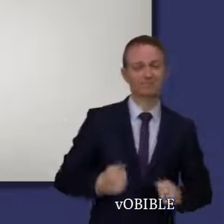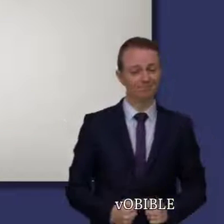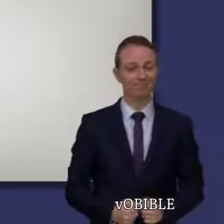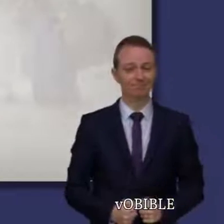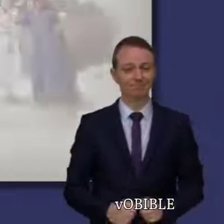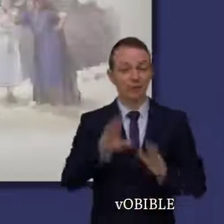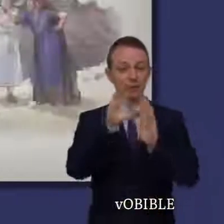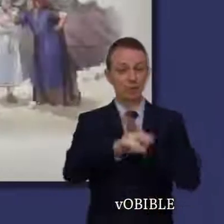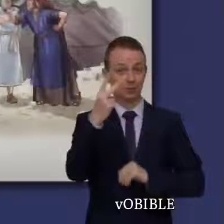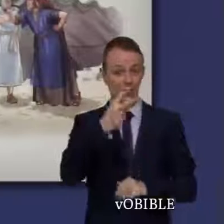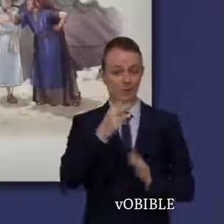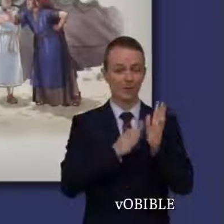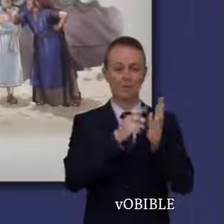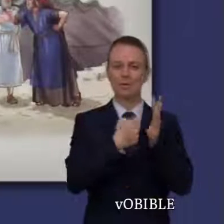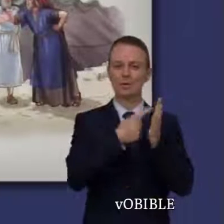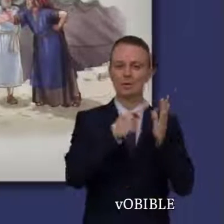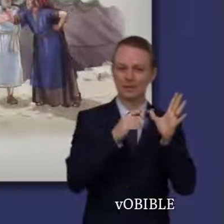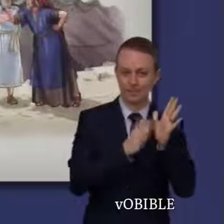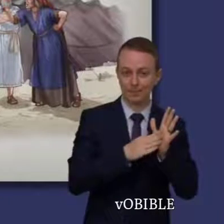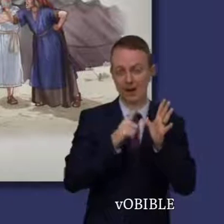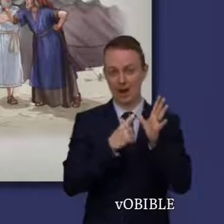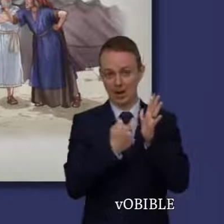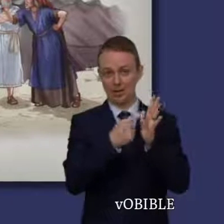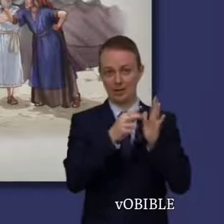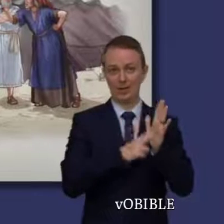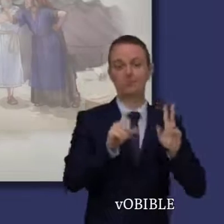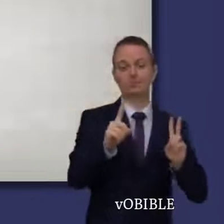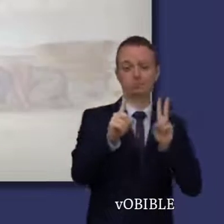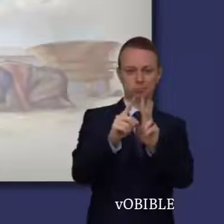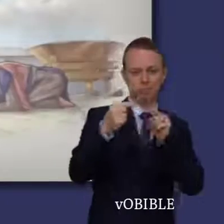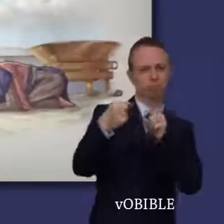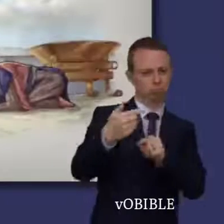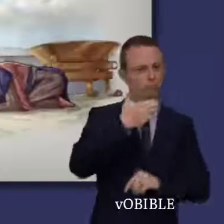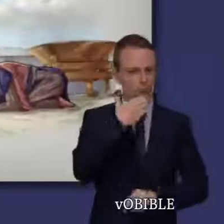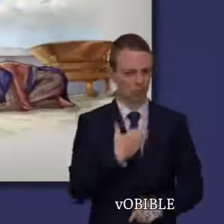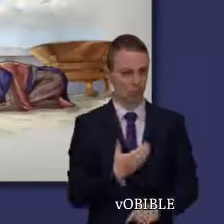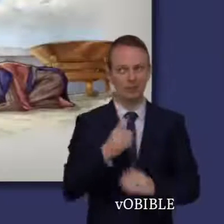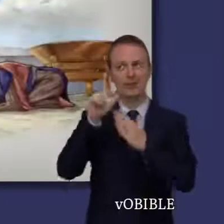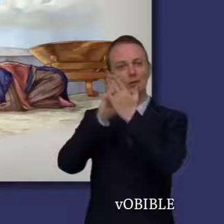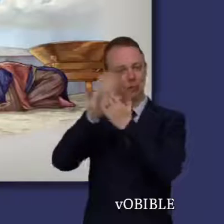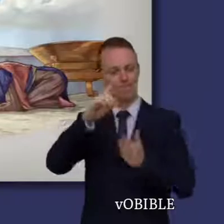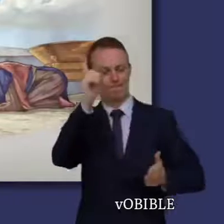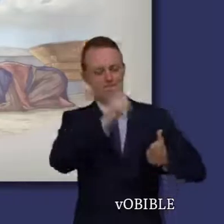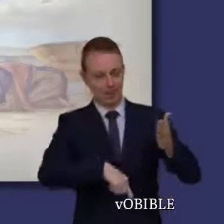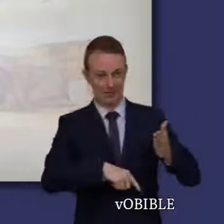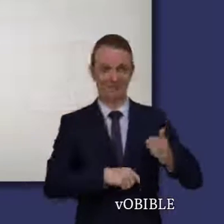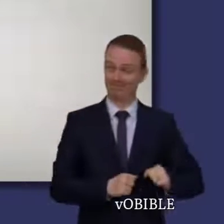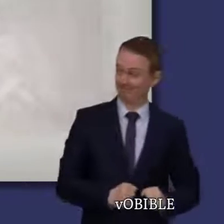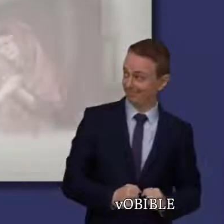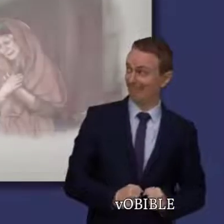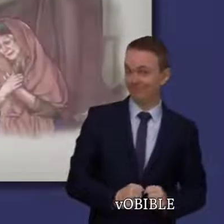next chapter, Miriam and Aaron speak against Moses. For this, Miriam is temporarily struck with